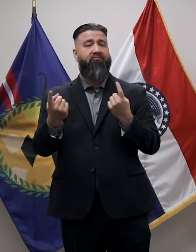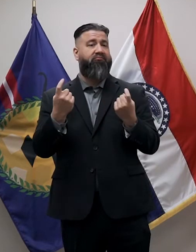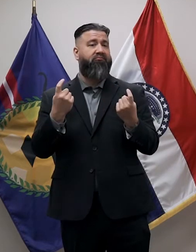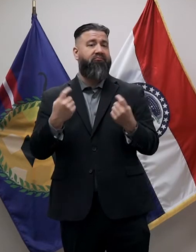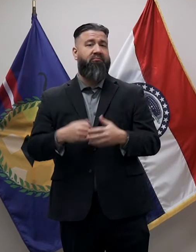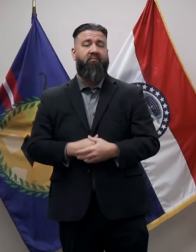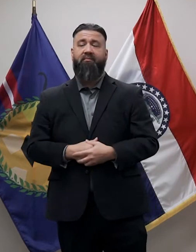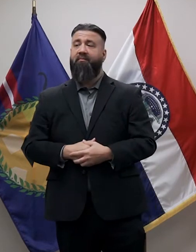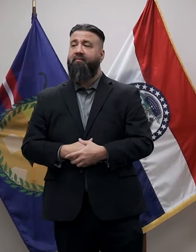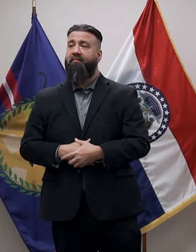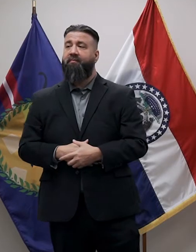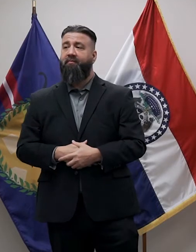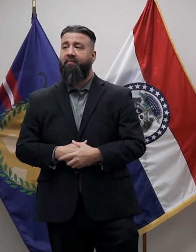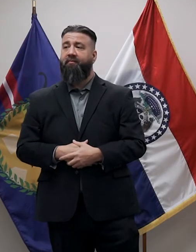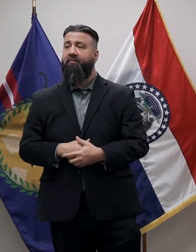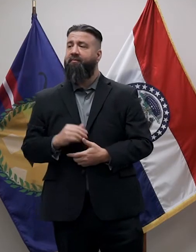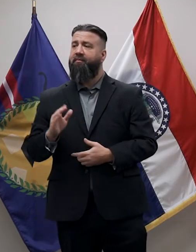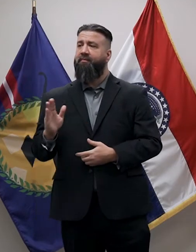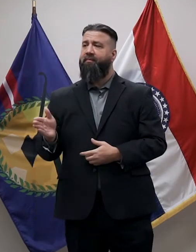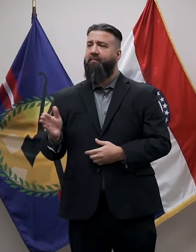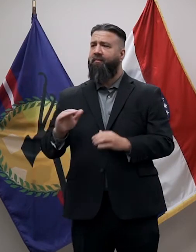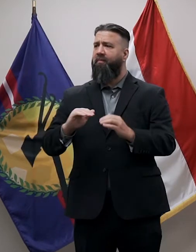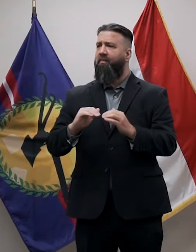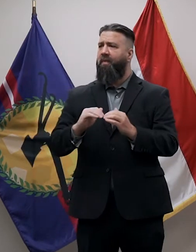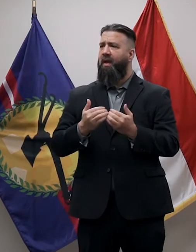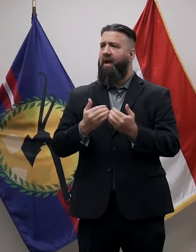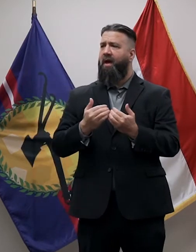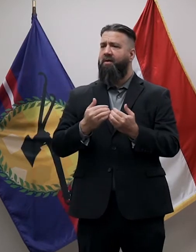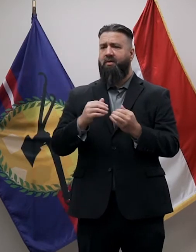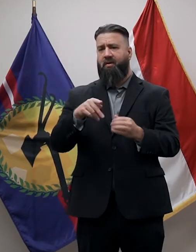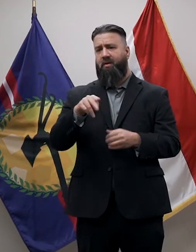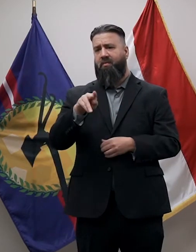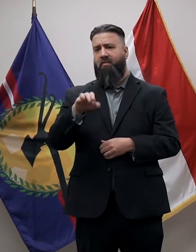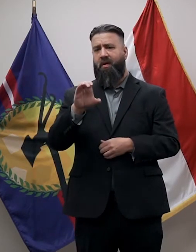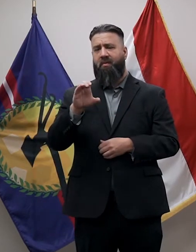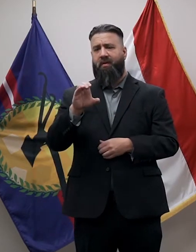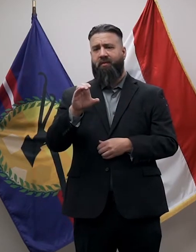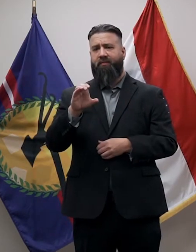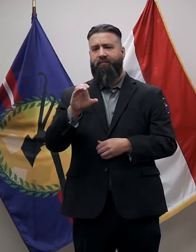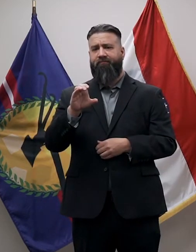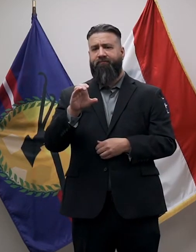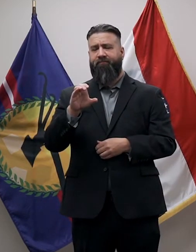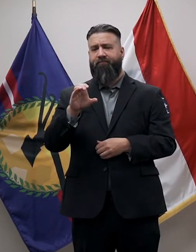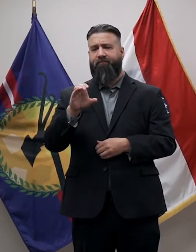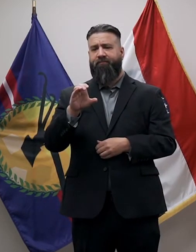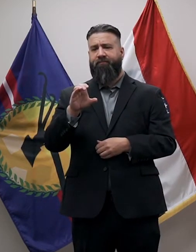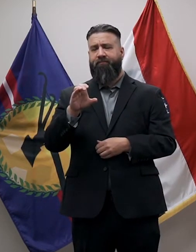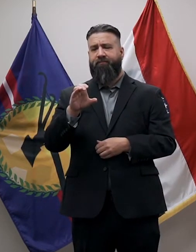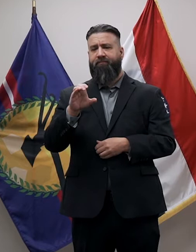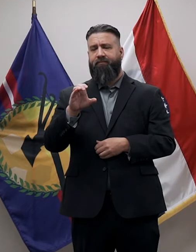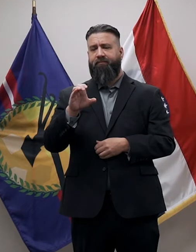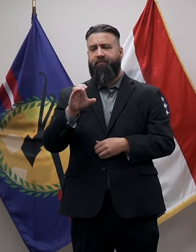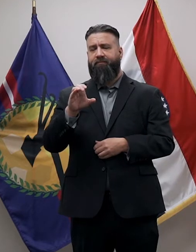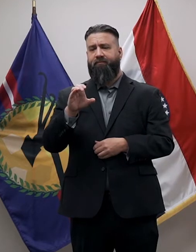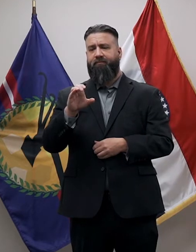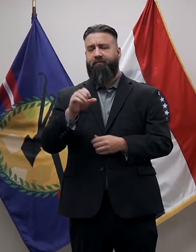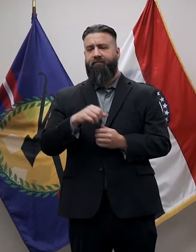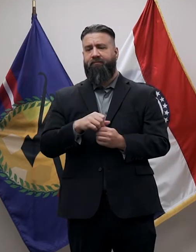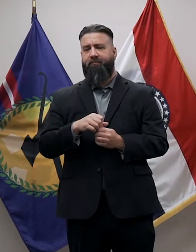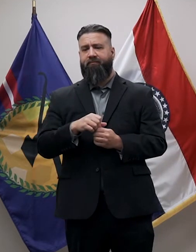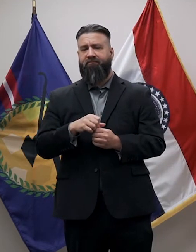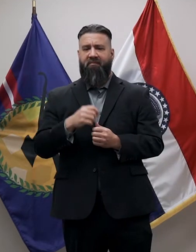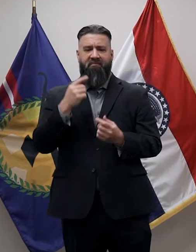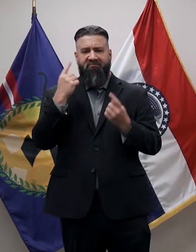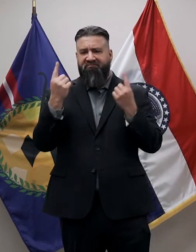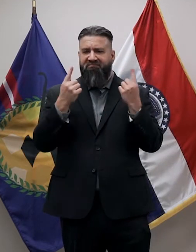take any questions. Dr. Page, how should the public interpret the dropping or the ending of the mask mandate? You kind of